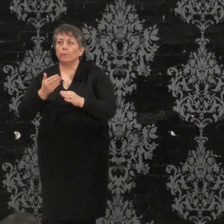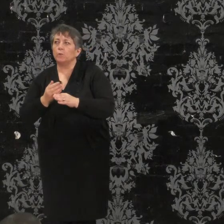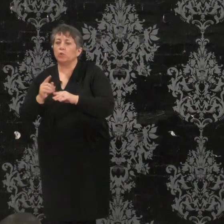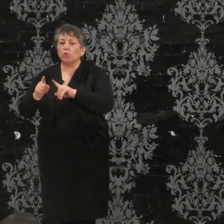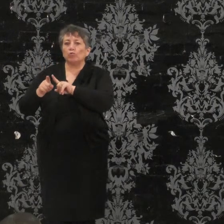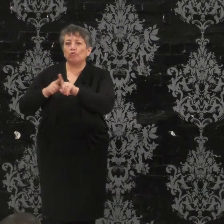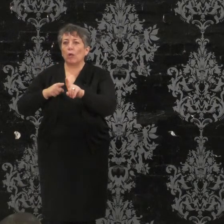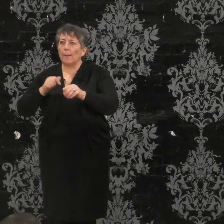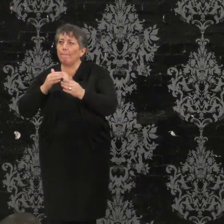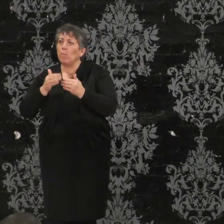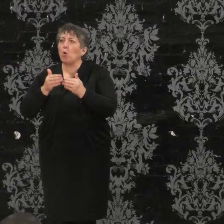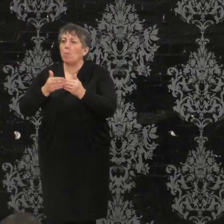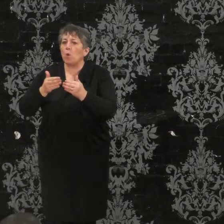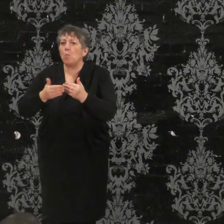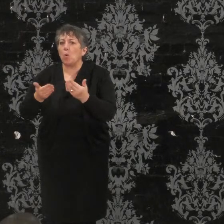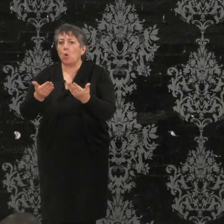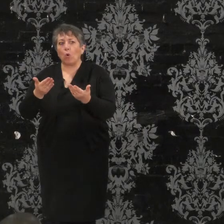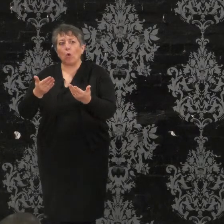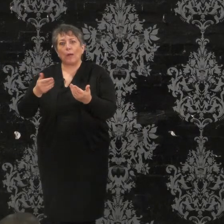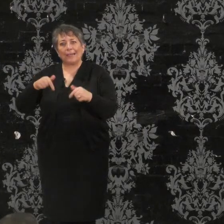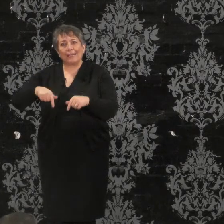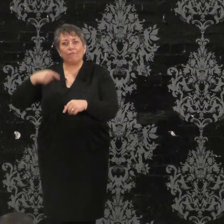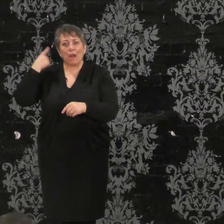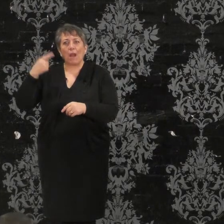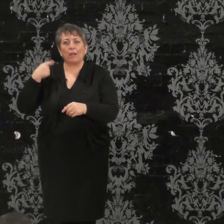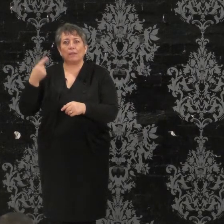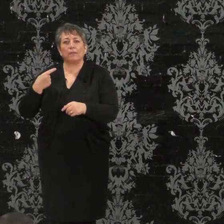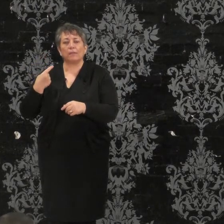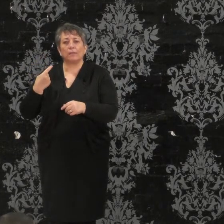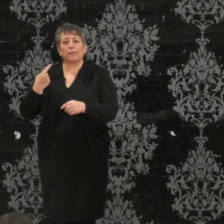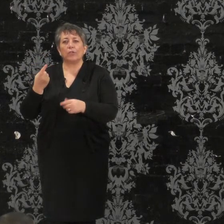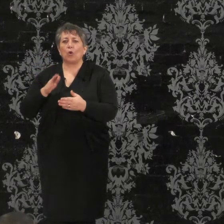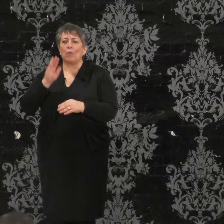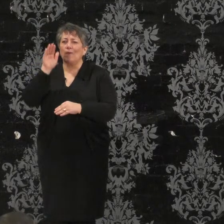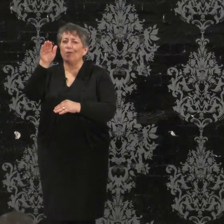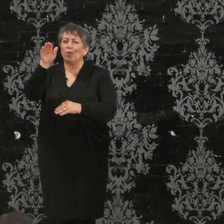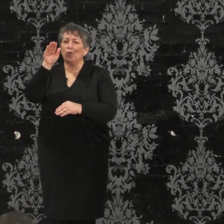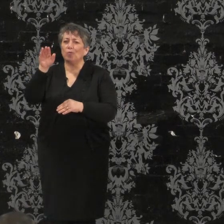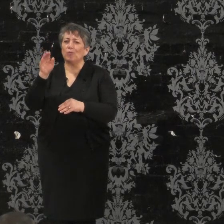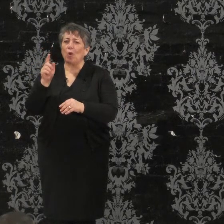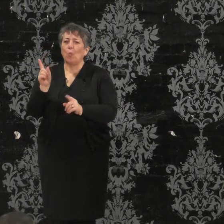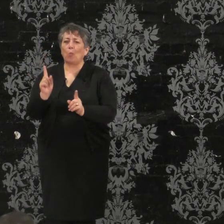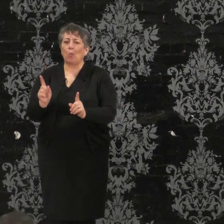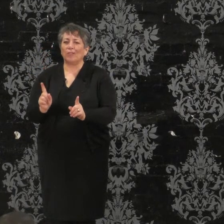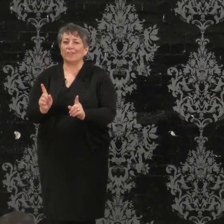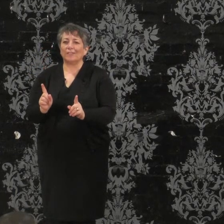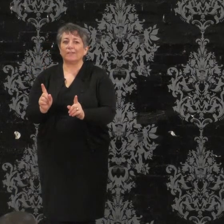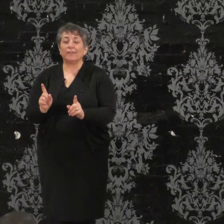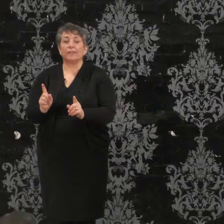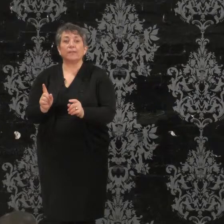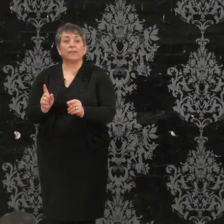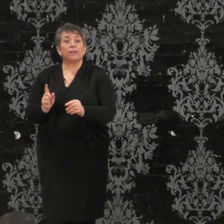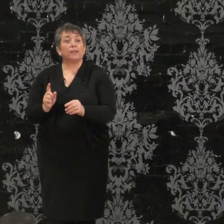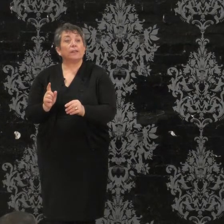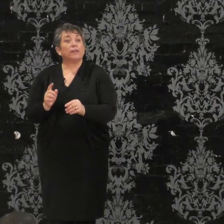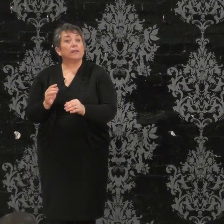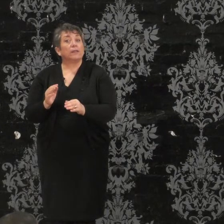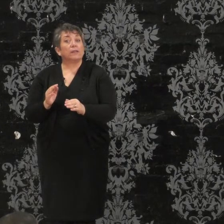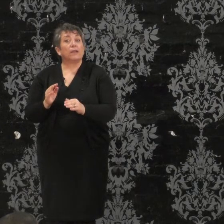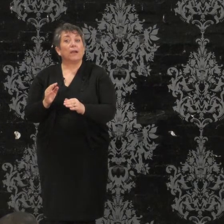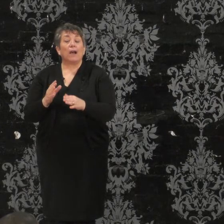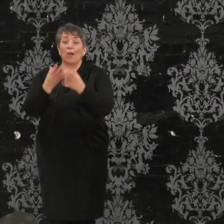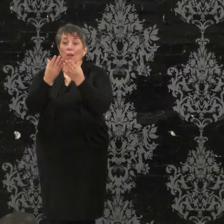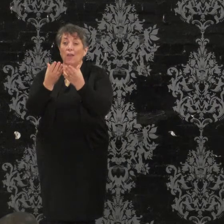city. So what's the path ahead? A crucial part of the